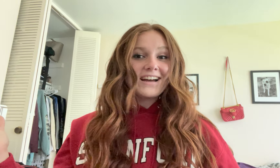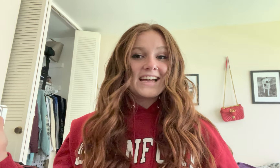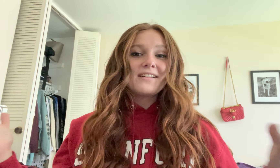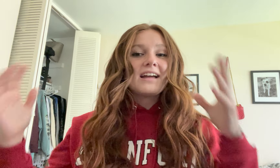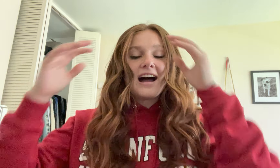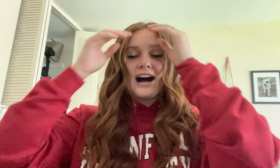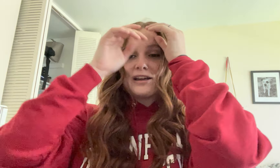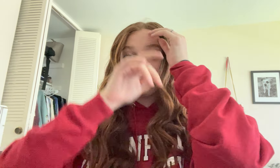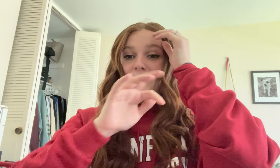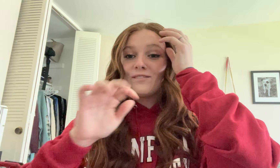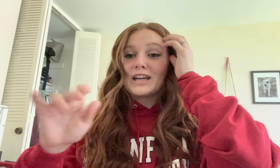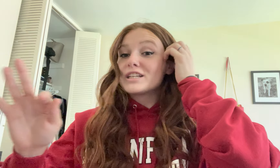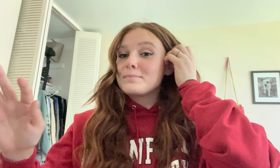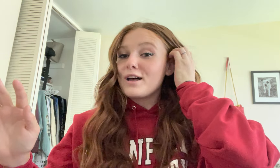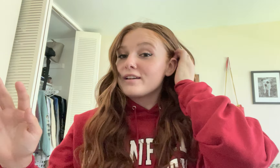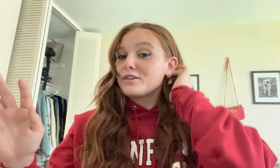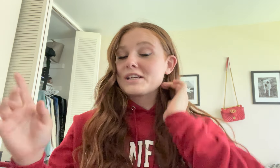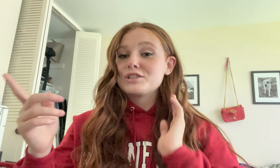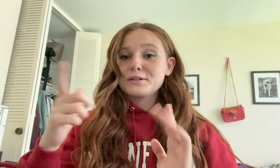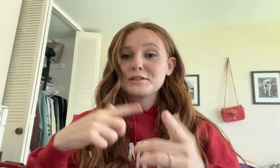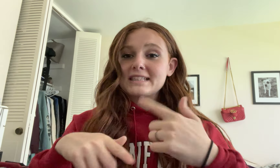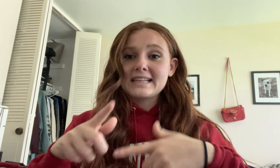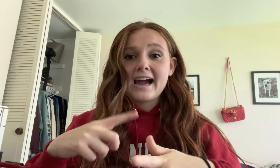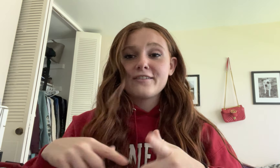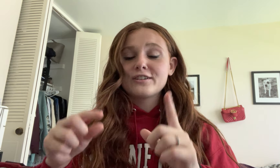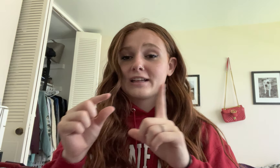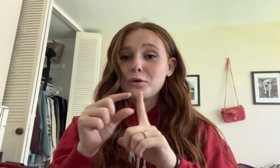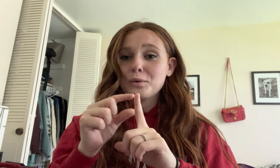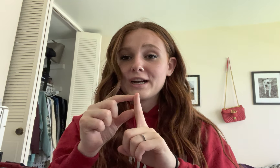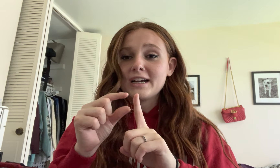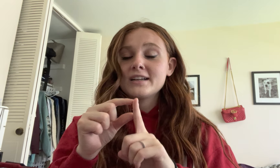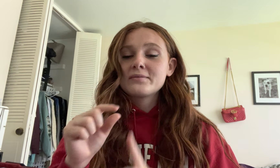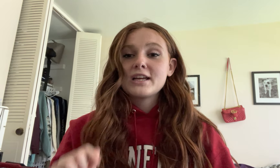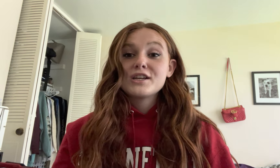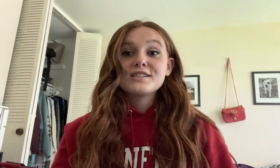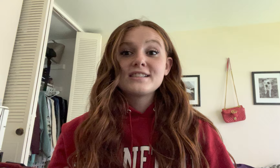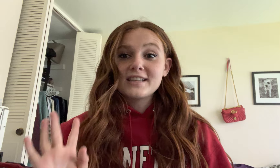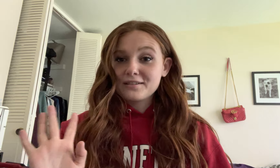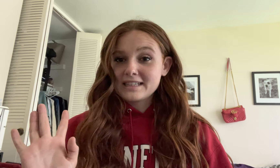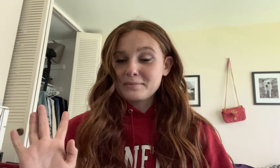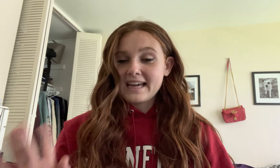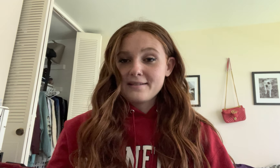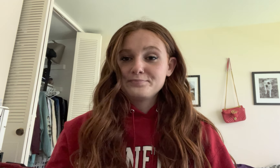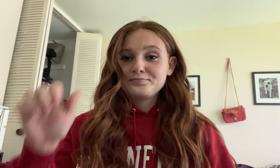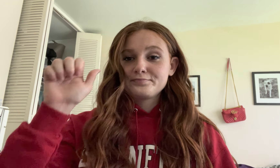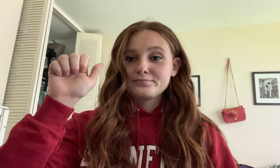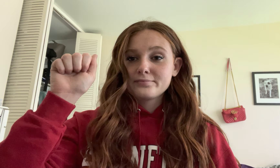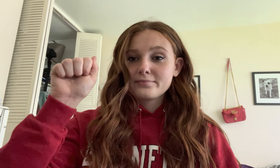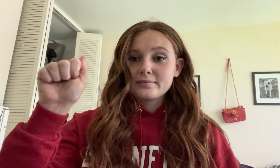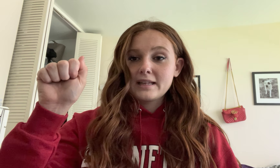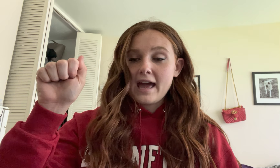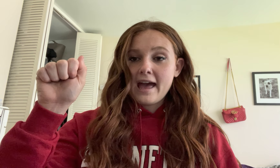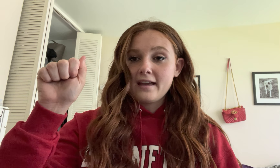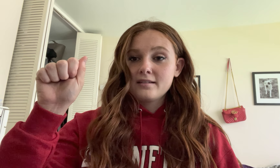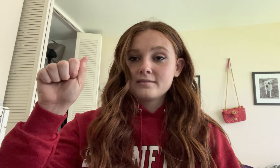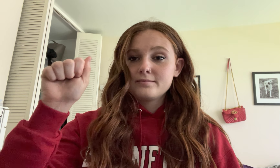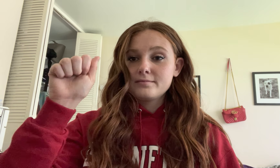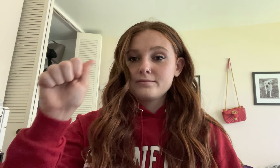it. You can fingerspell if you actually don't know the sign for like a word. So let's begin. A.